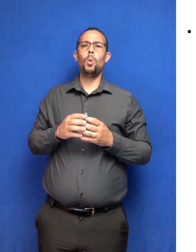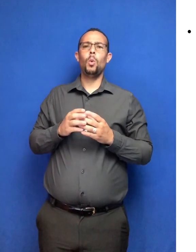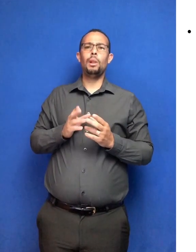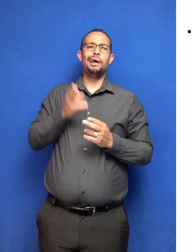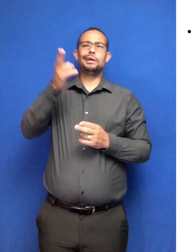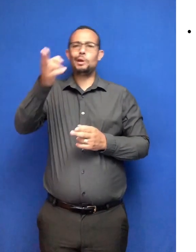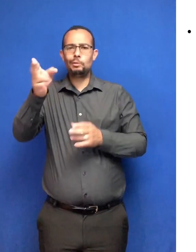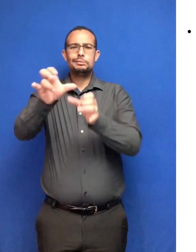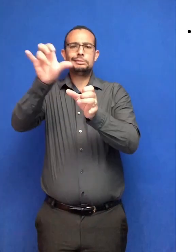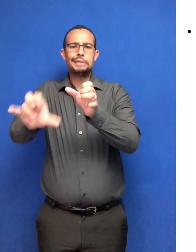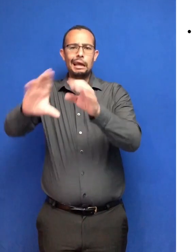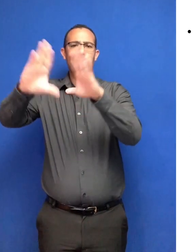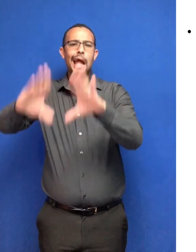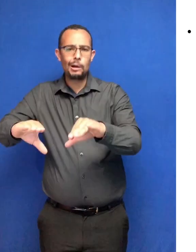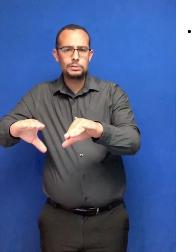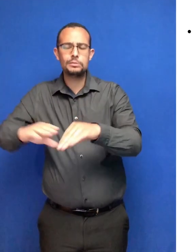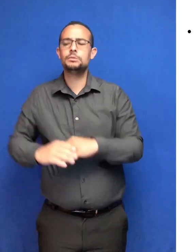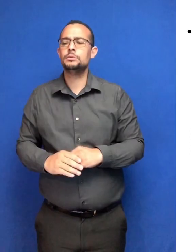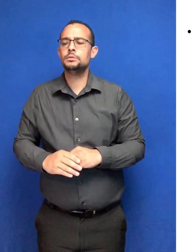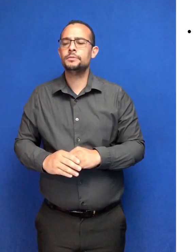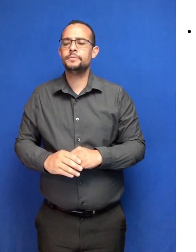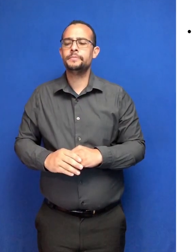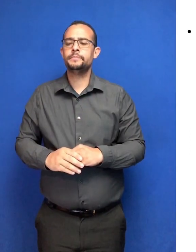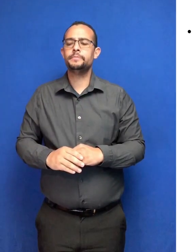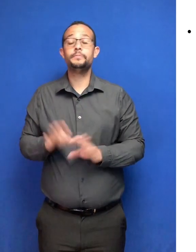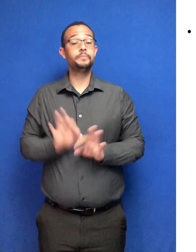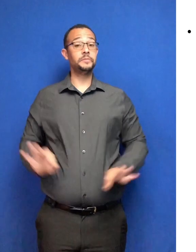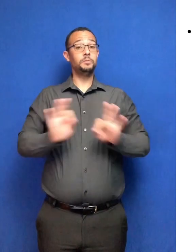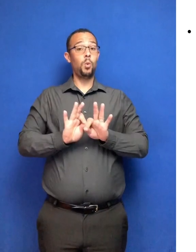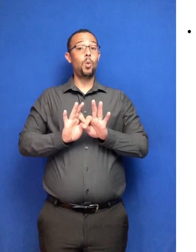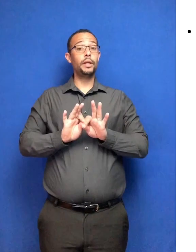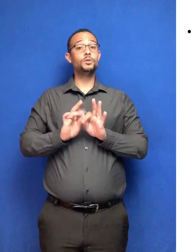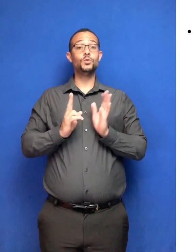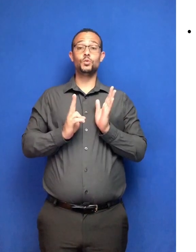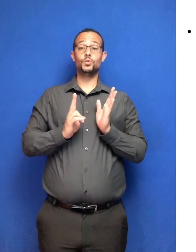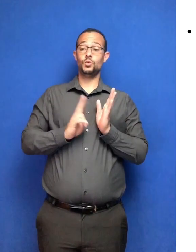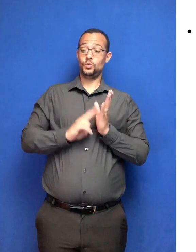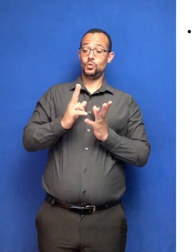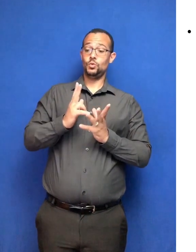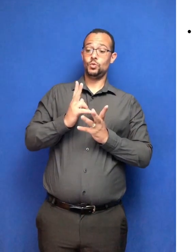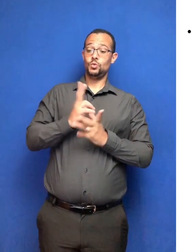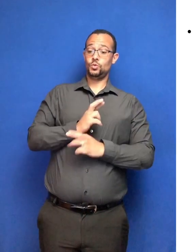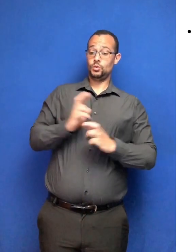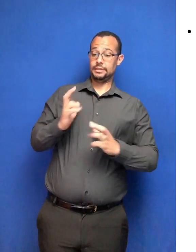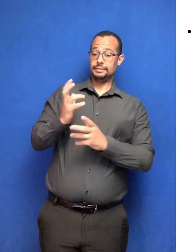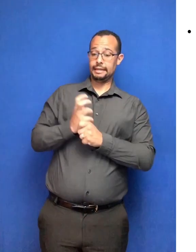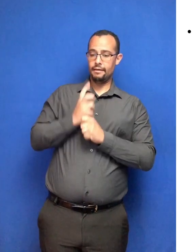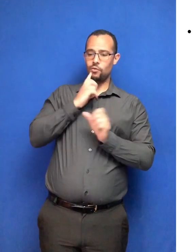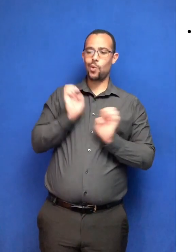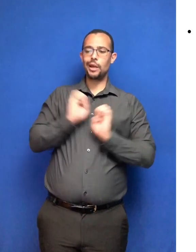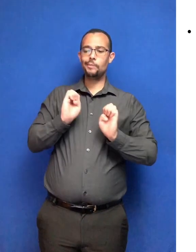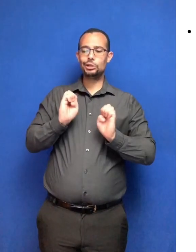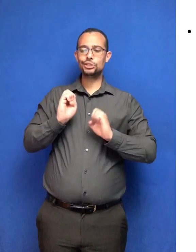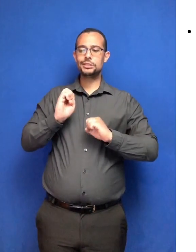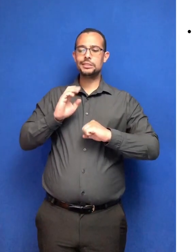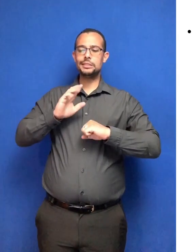It's important also to sign up for the community warning system. There's an emergency alert system as well